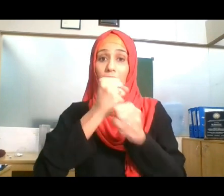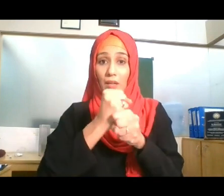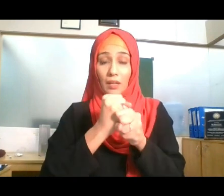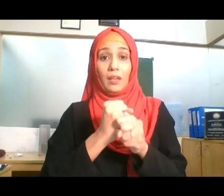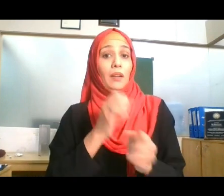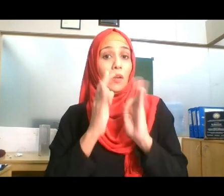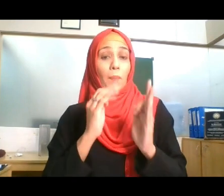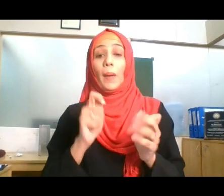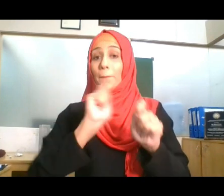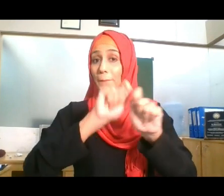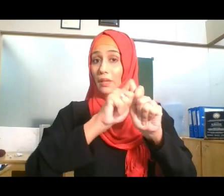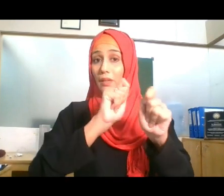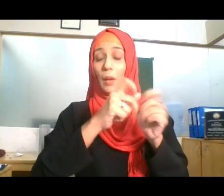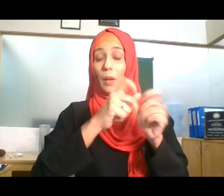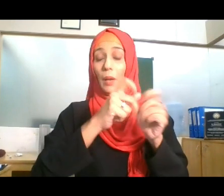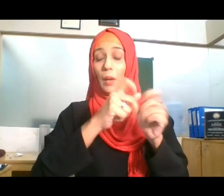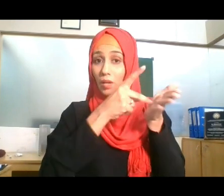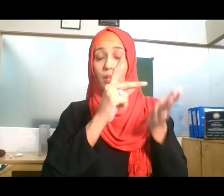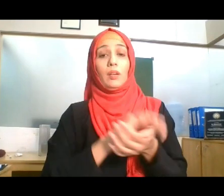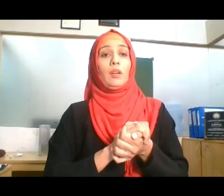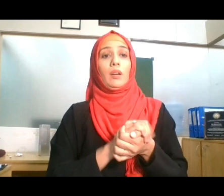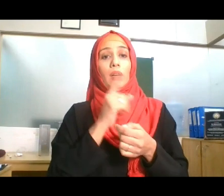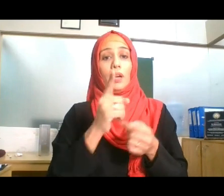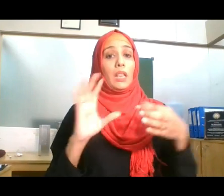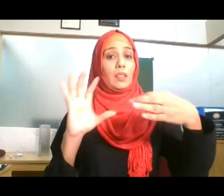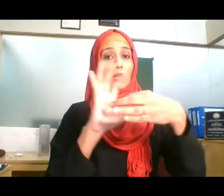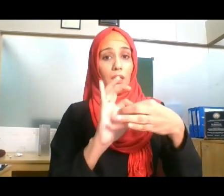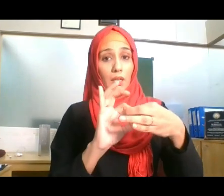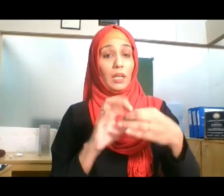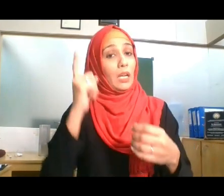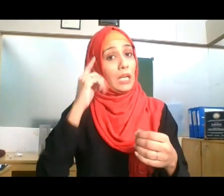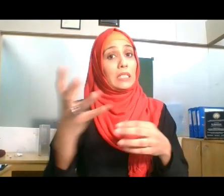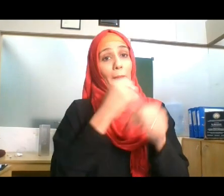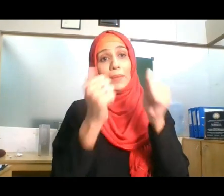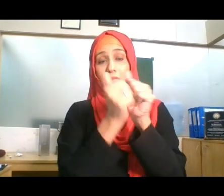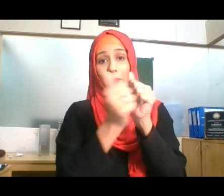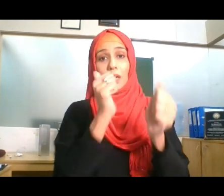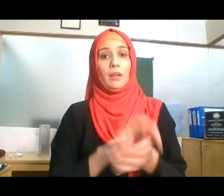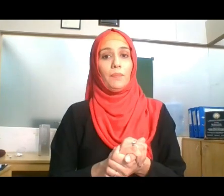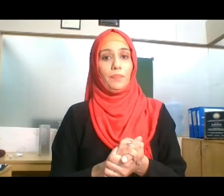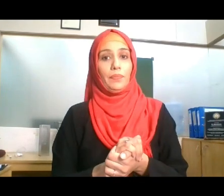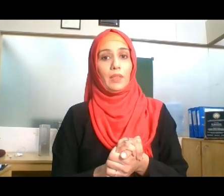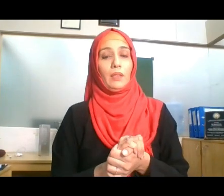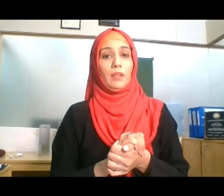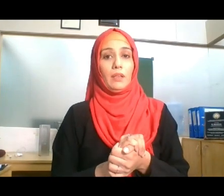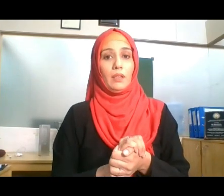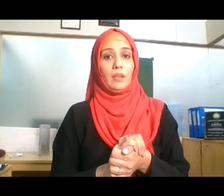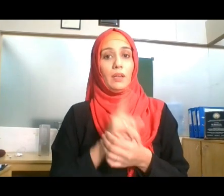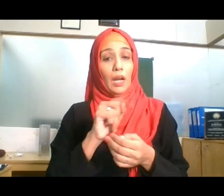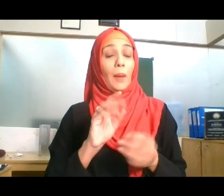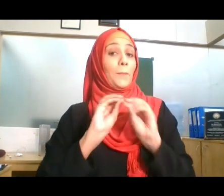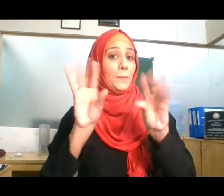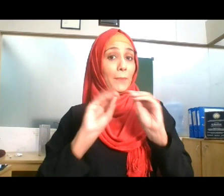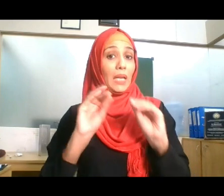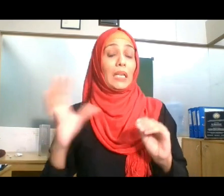which develops policies and rules related to accessibility. And I was also head of the Media Bureau, which